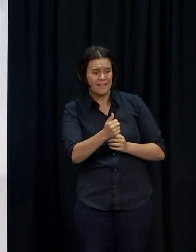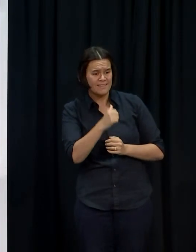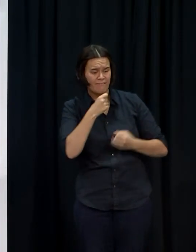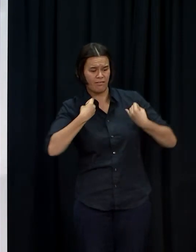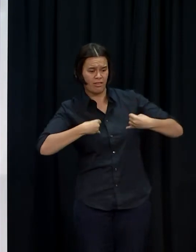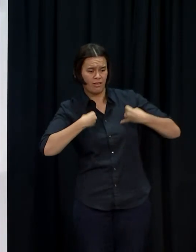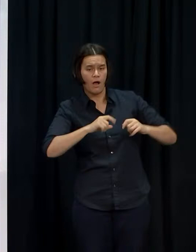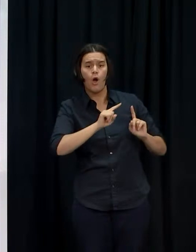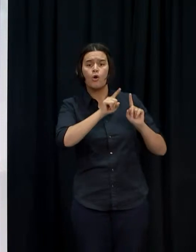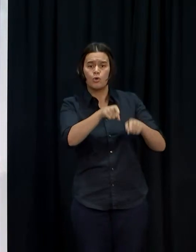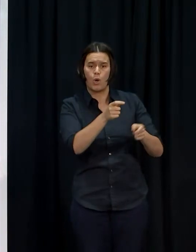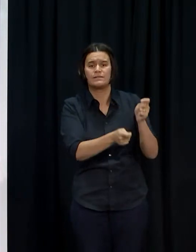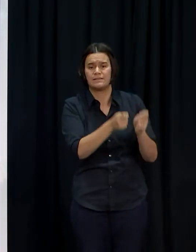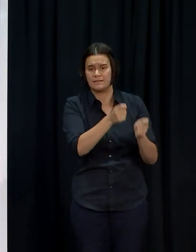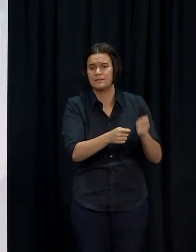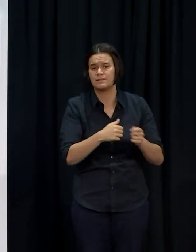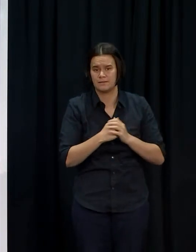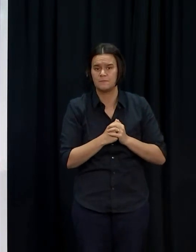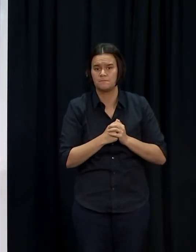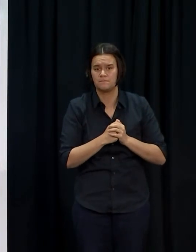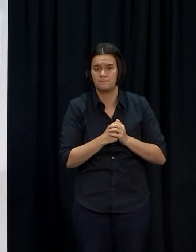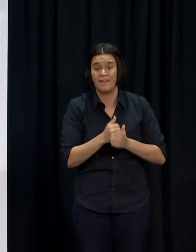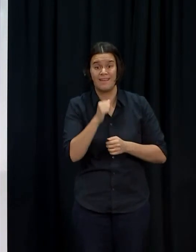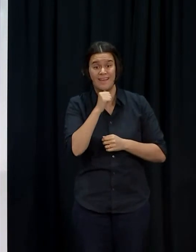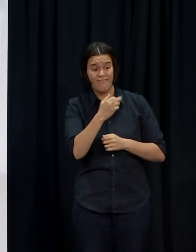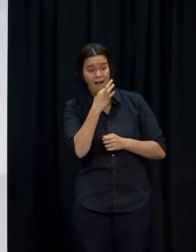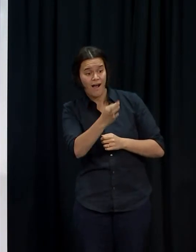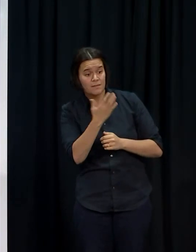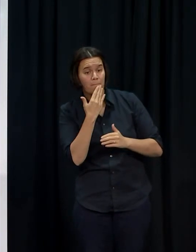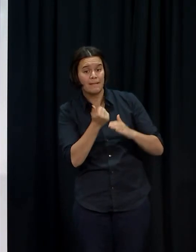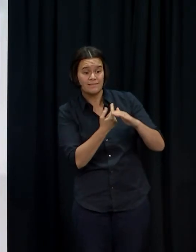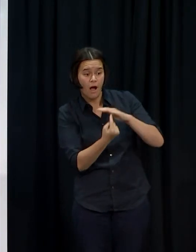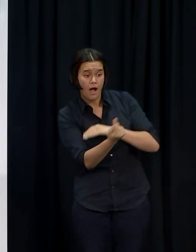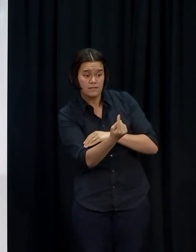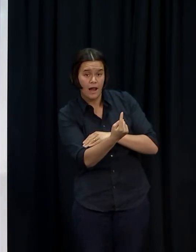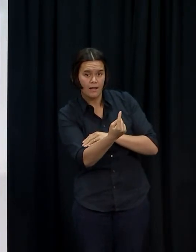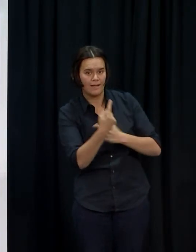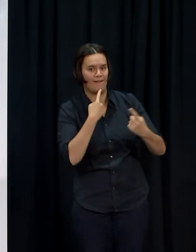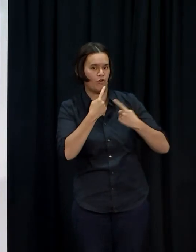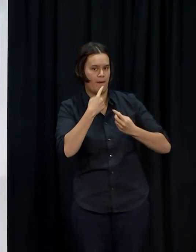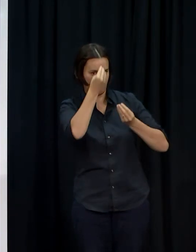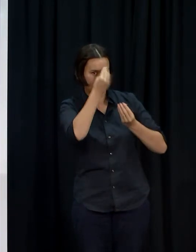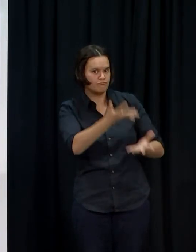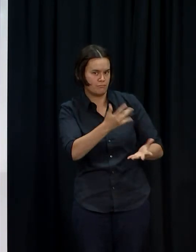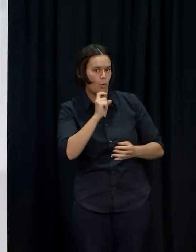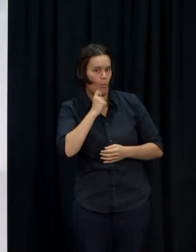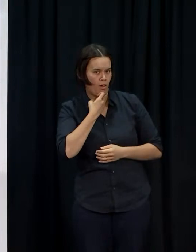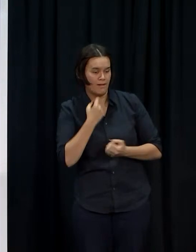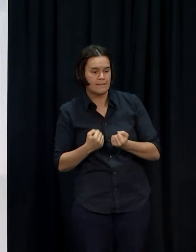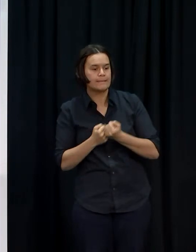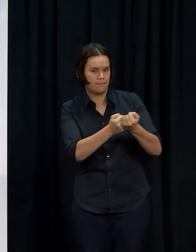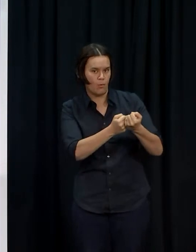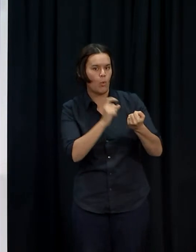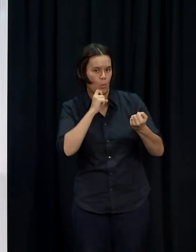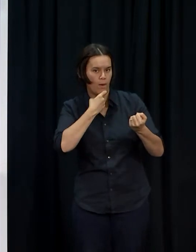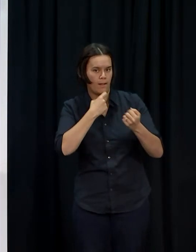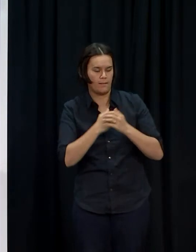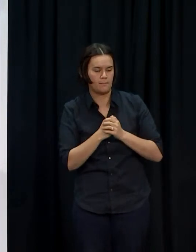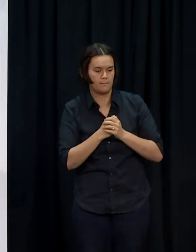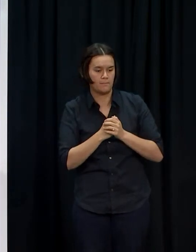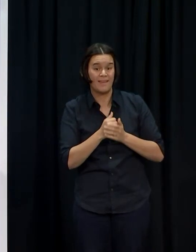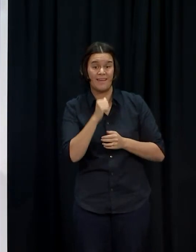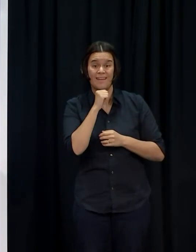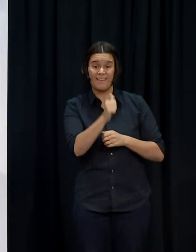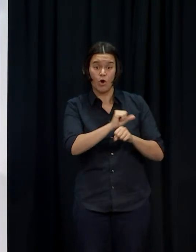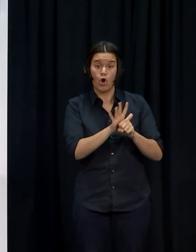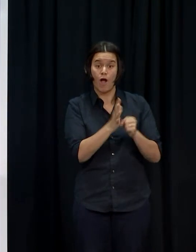you are required to isolate, you will receive advice and, if needed, support to do so. At this stage, you will need to isolate for 14 days if you